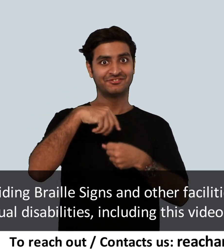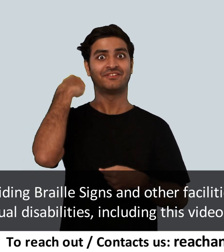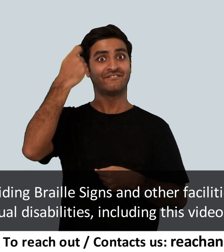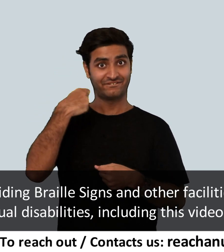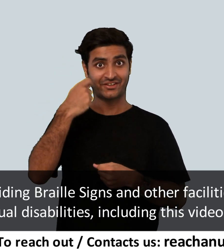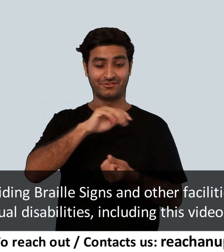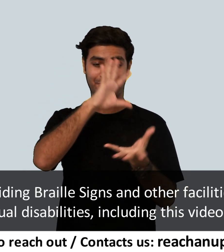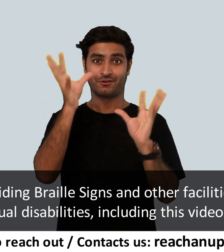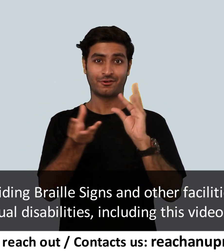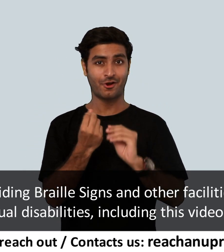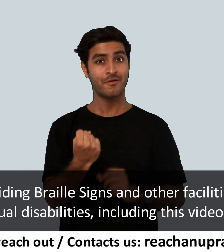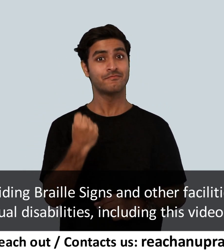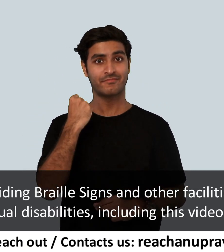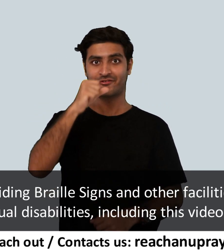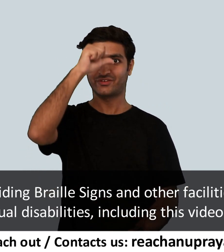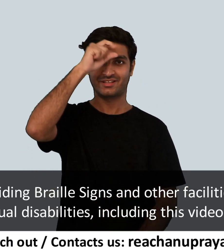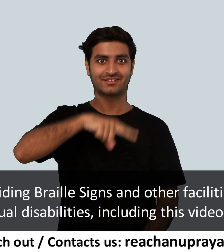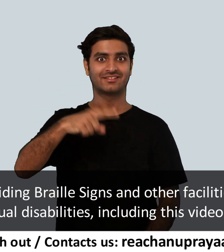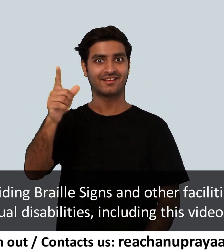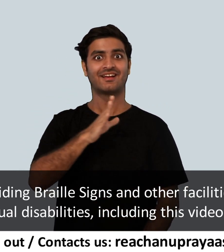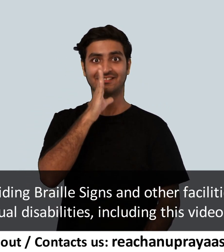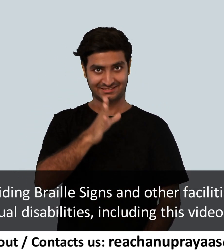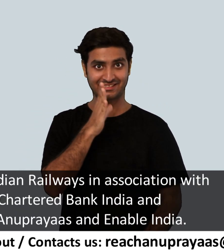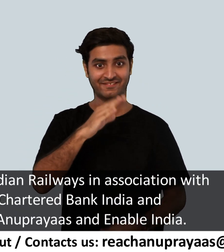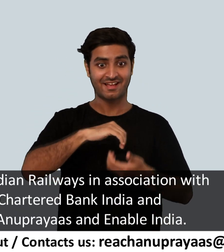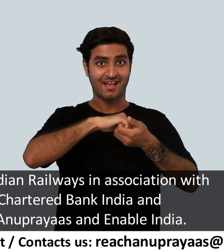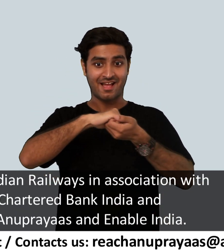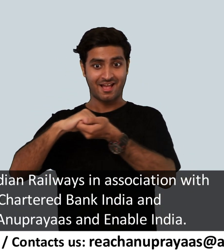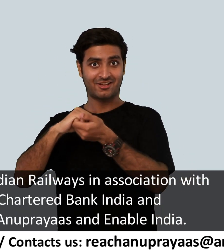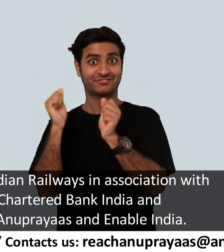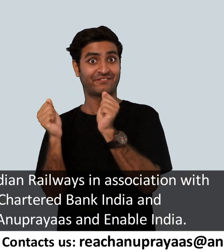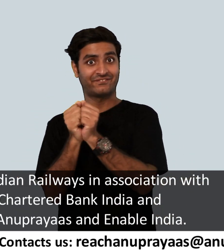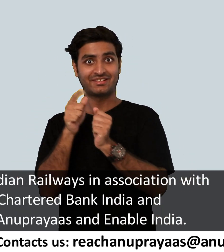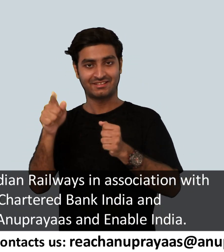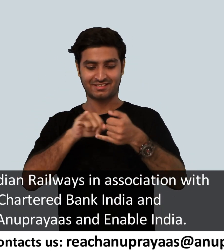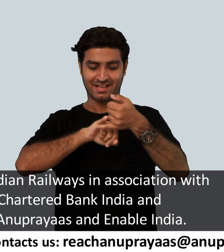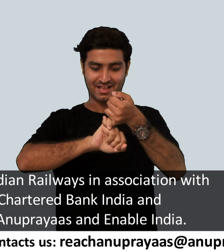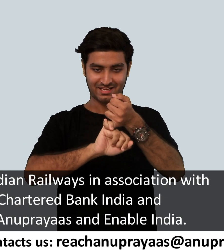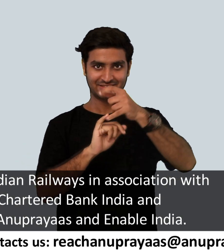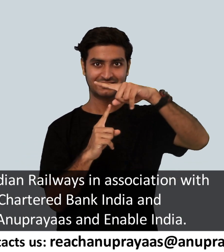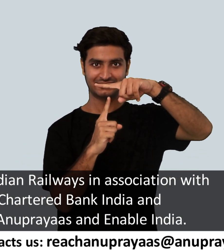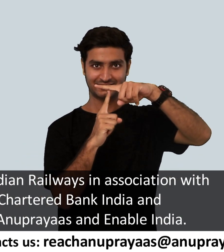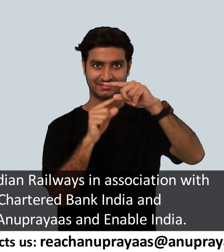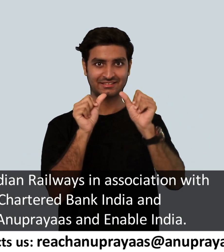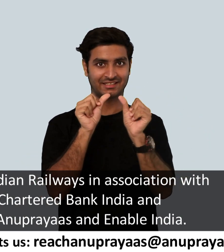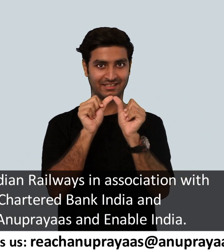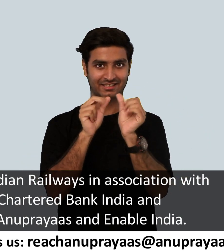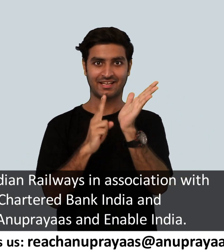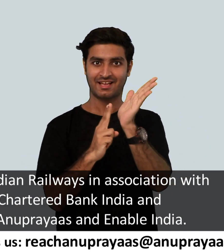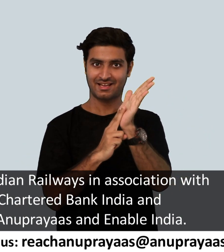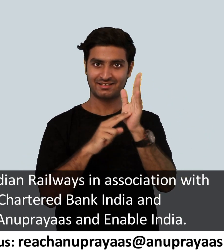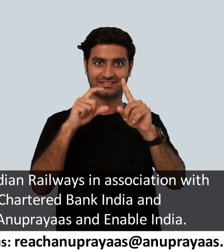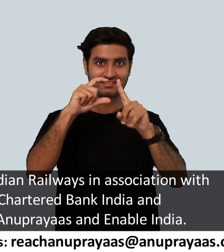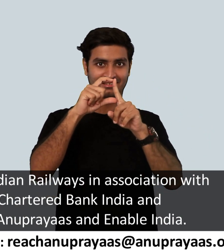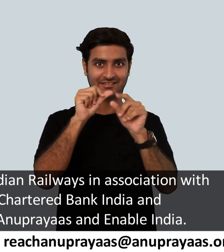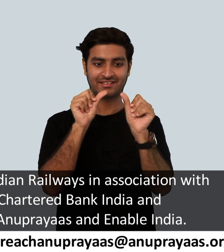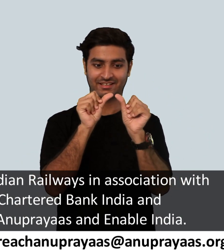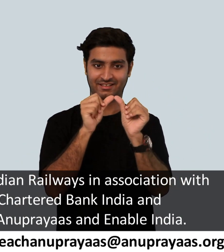with visual disabilities including this video is driven by Indian Railways in association with Standard